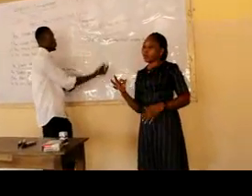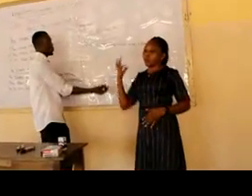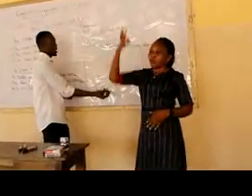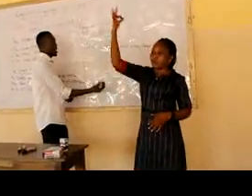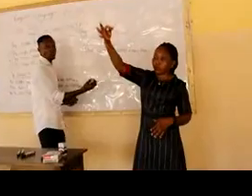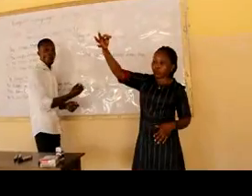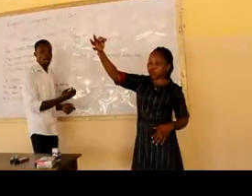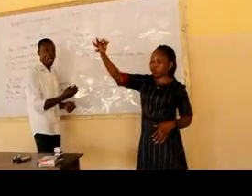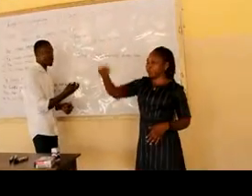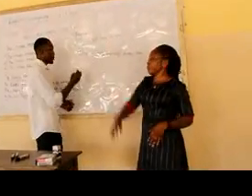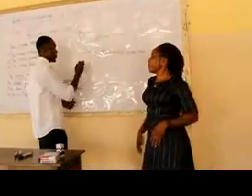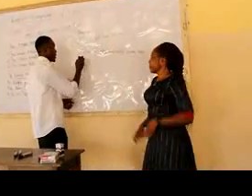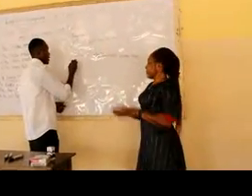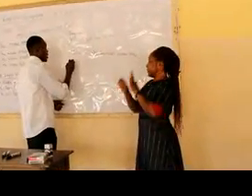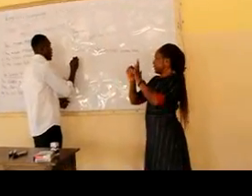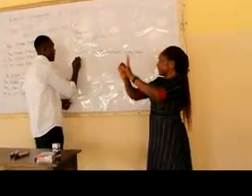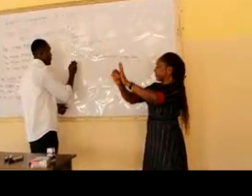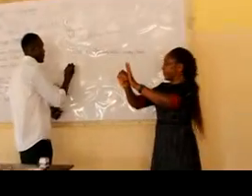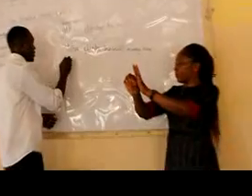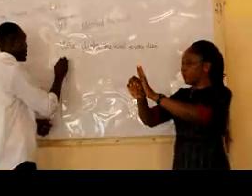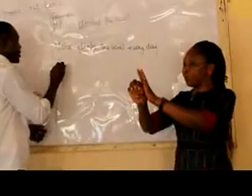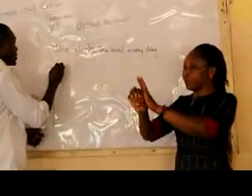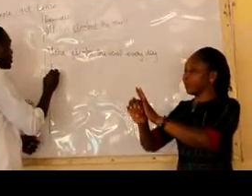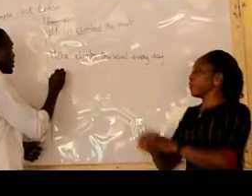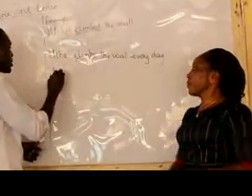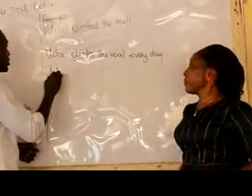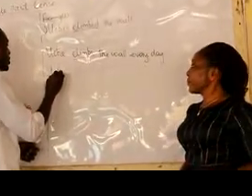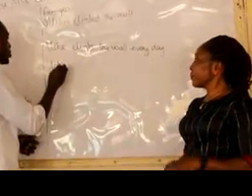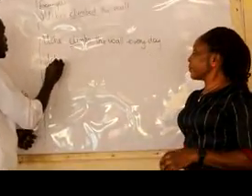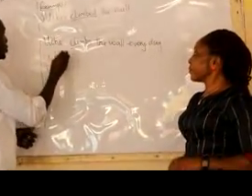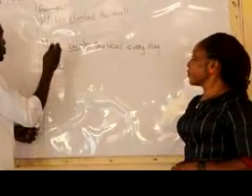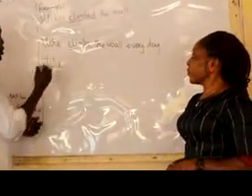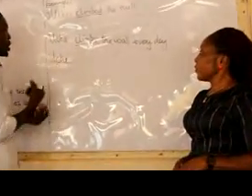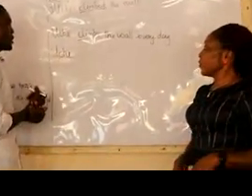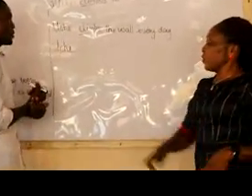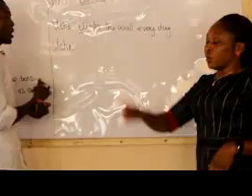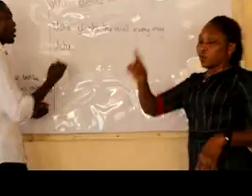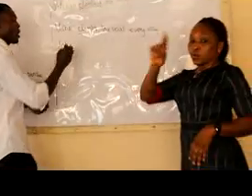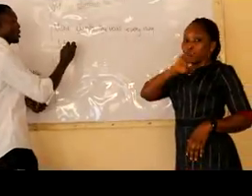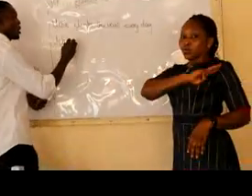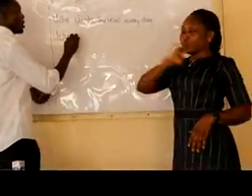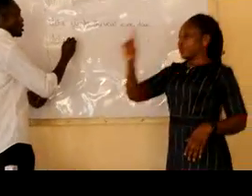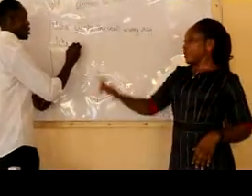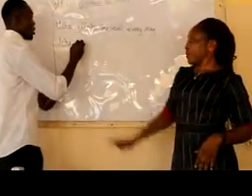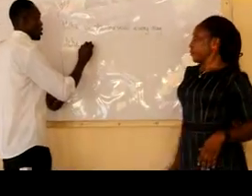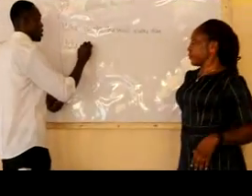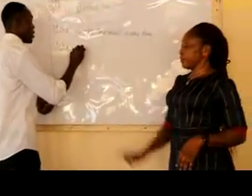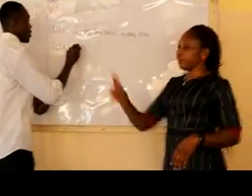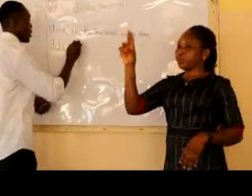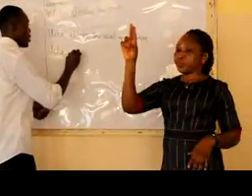Let's still use Uche and the wall climbing. Now we have a sentence that reads, Uche